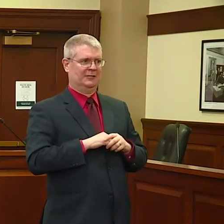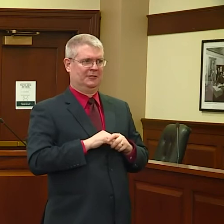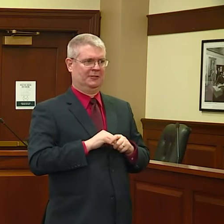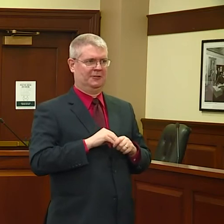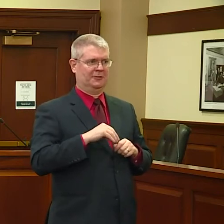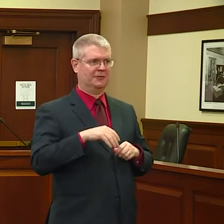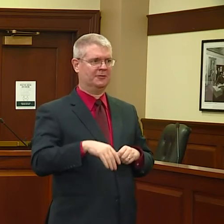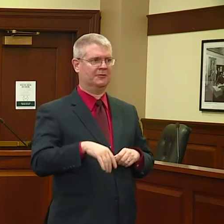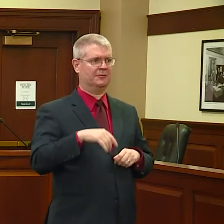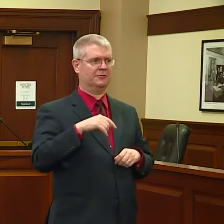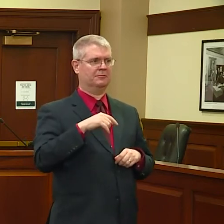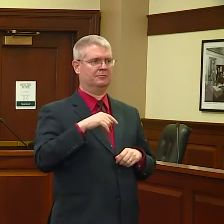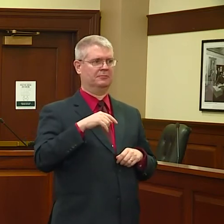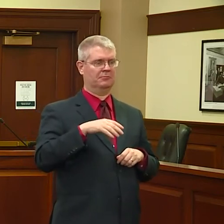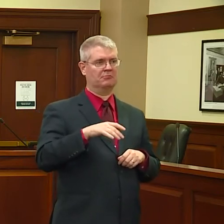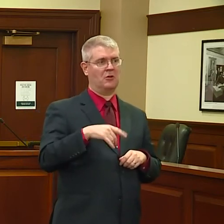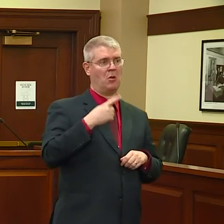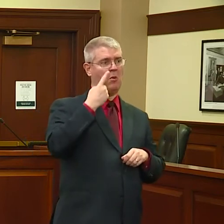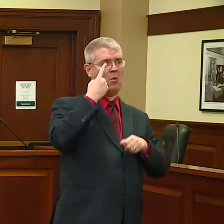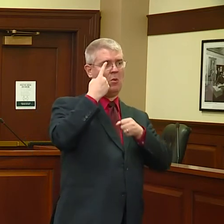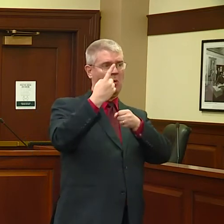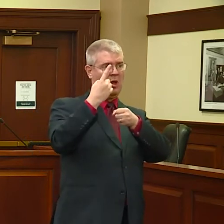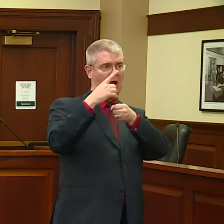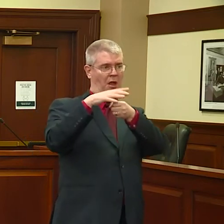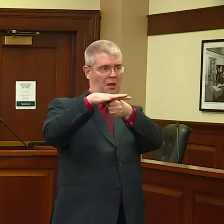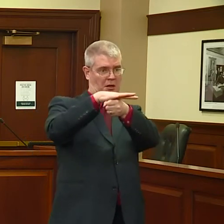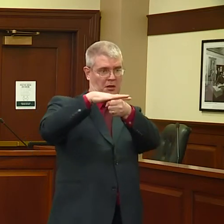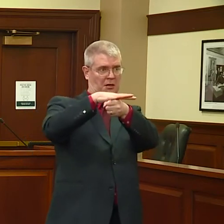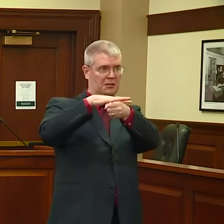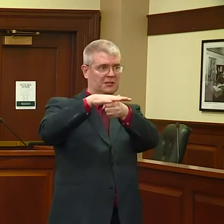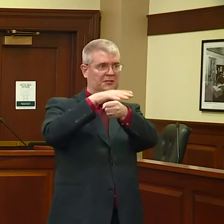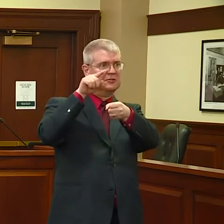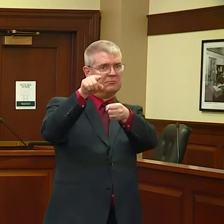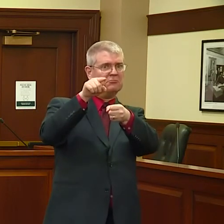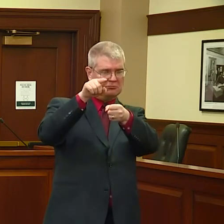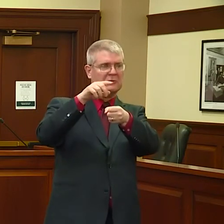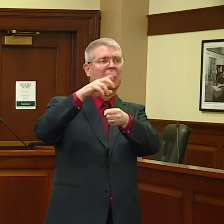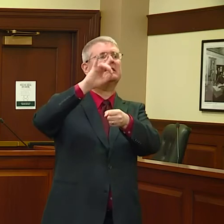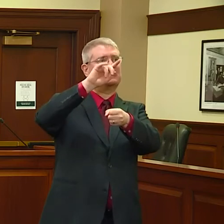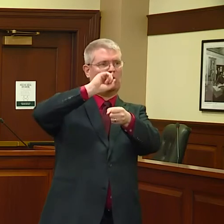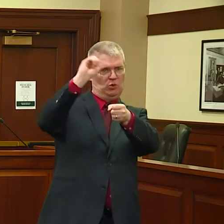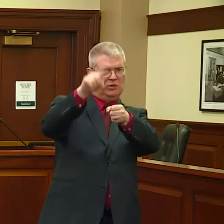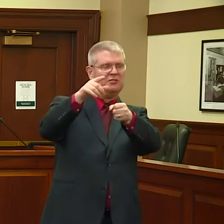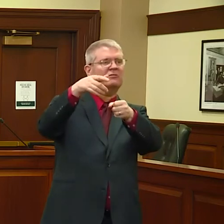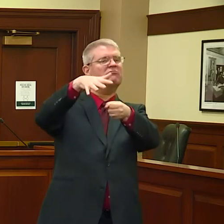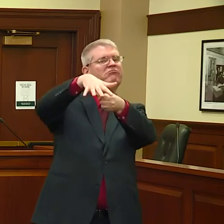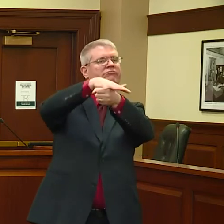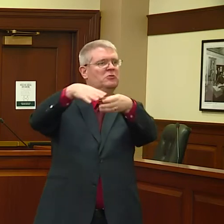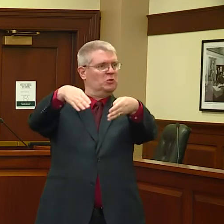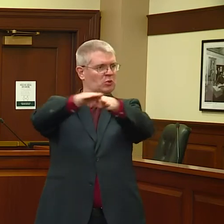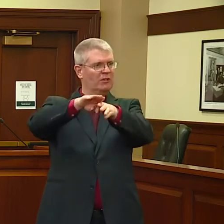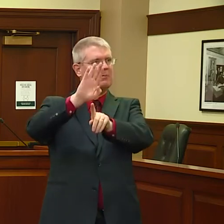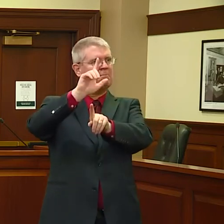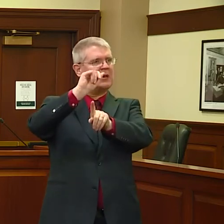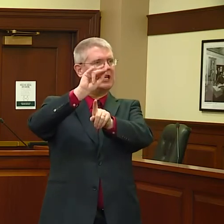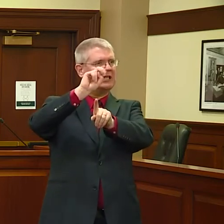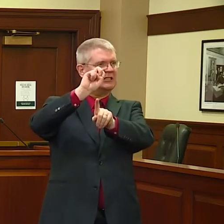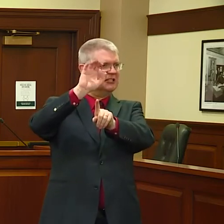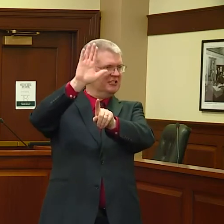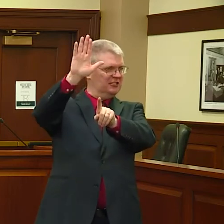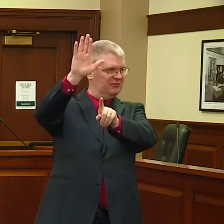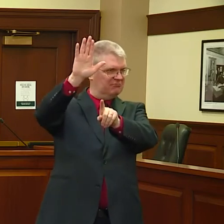By Idaho law, it's the school districts in consultation with the health districts. And as I've said, I